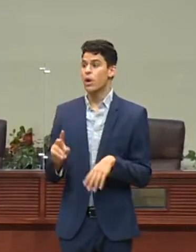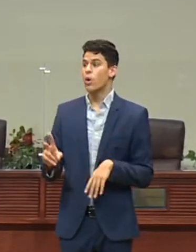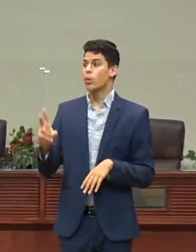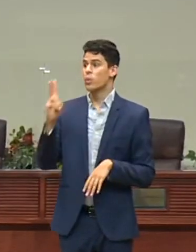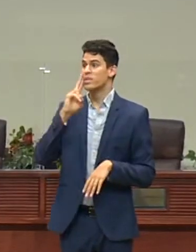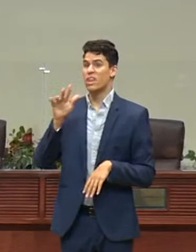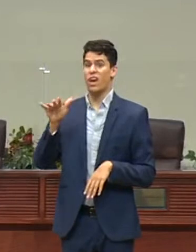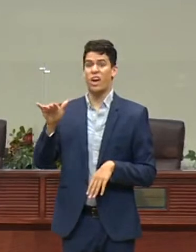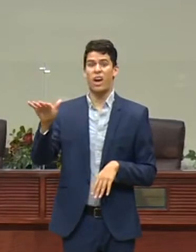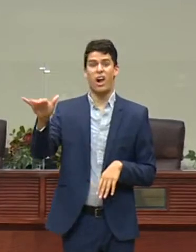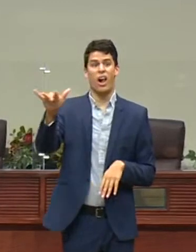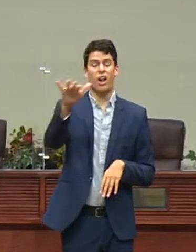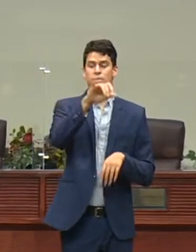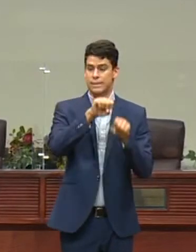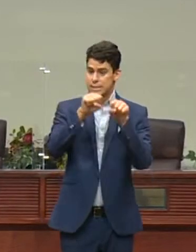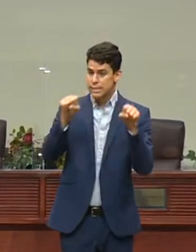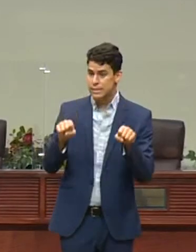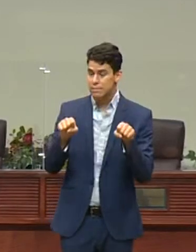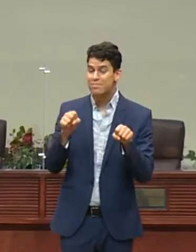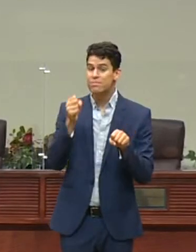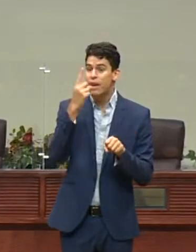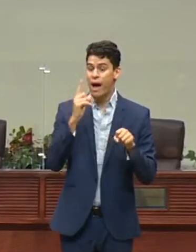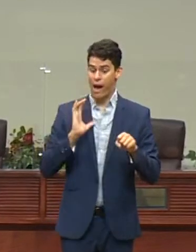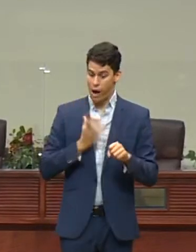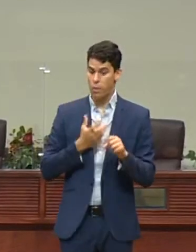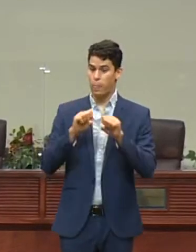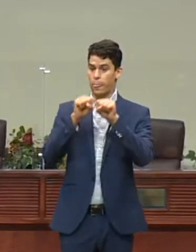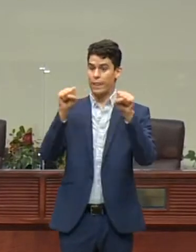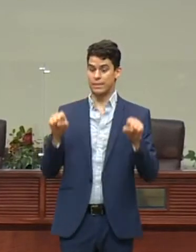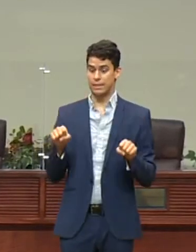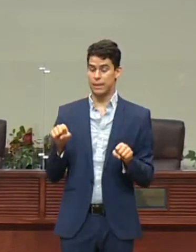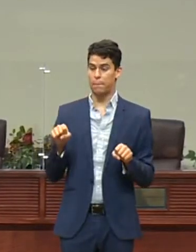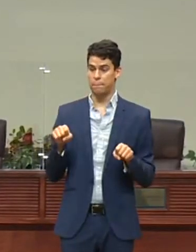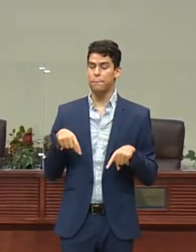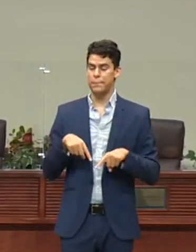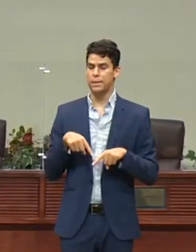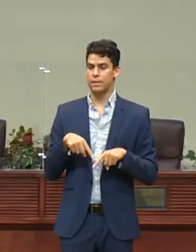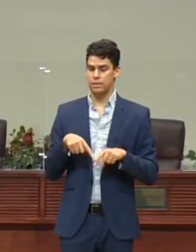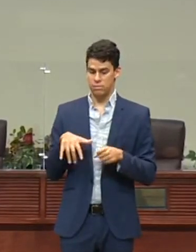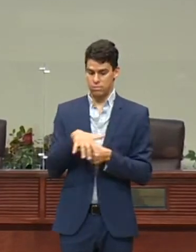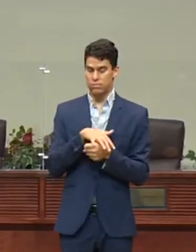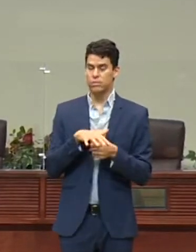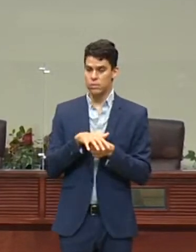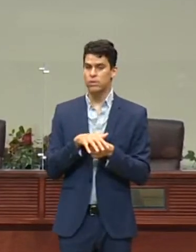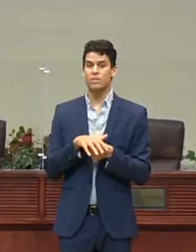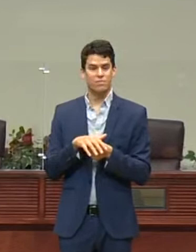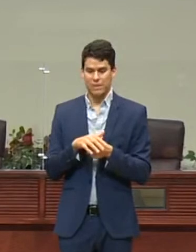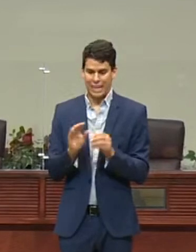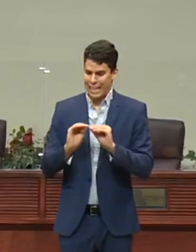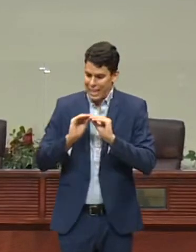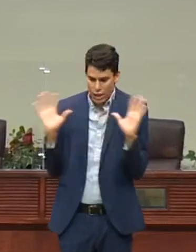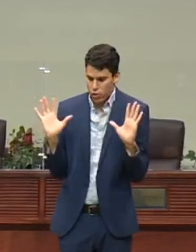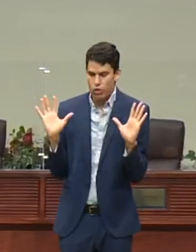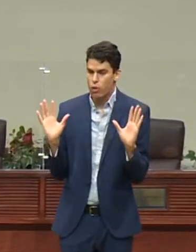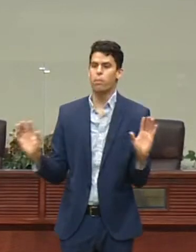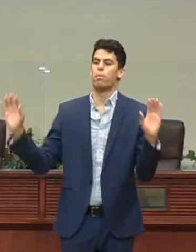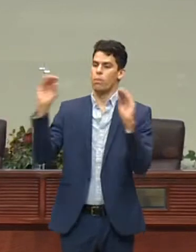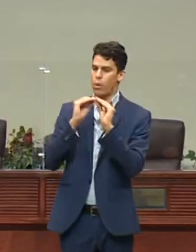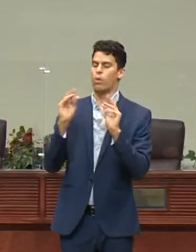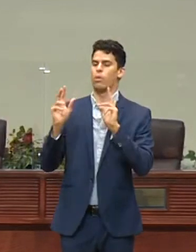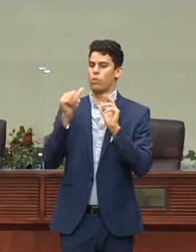systems, but definitely in our system we have now a larger proportion of pregnant women with COVID,